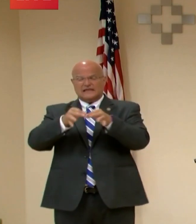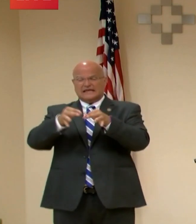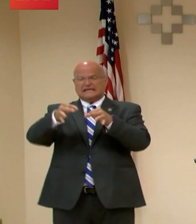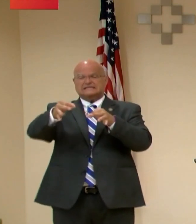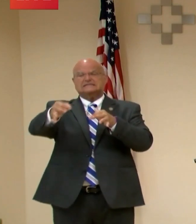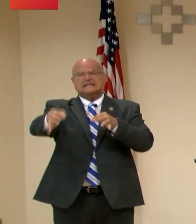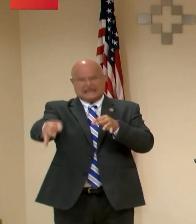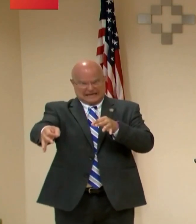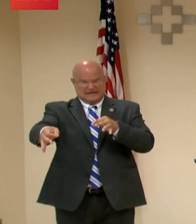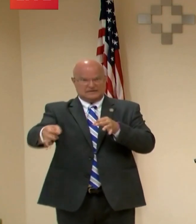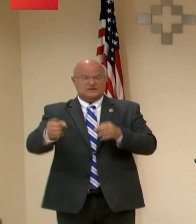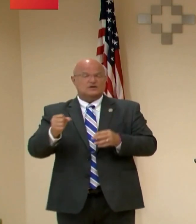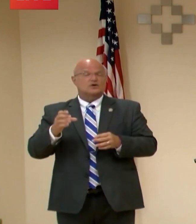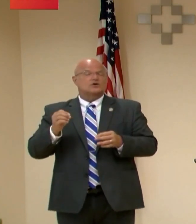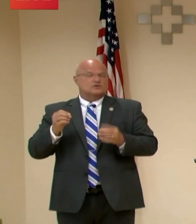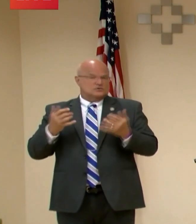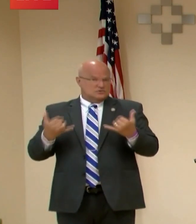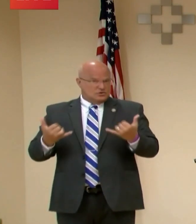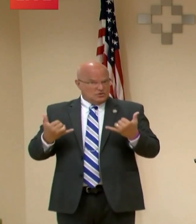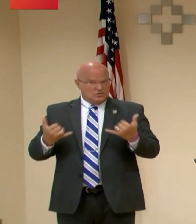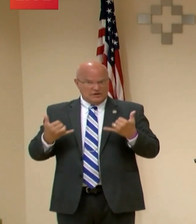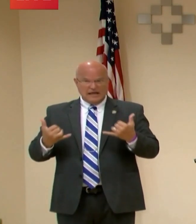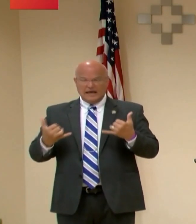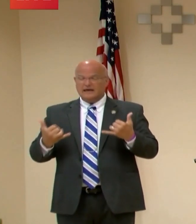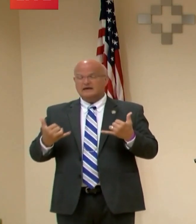out. And so it's